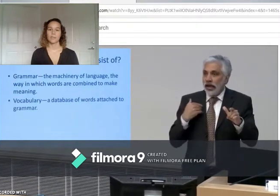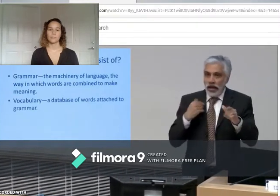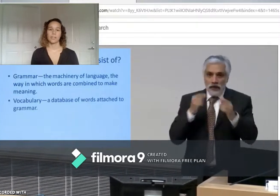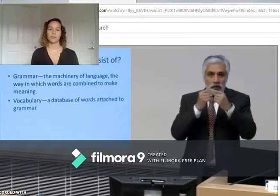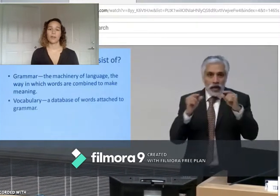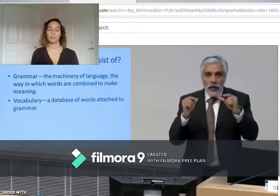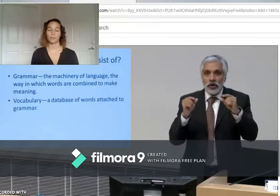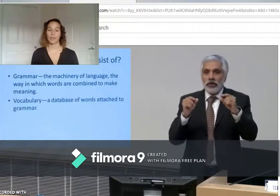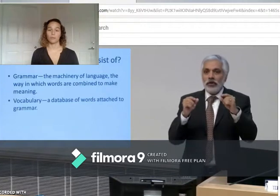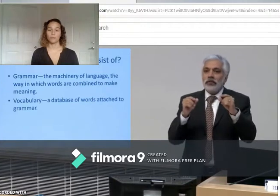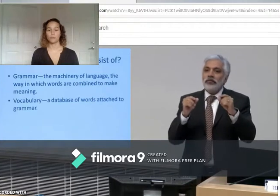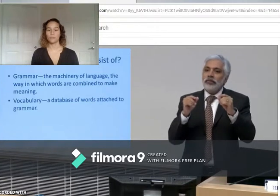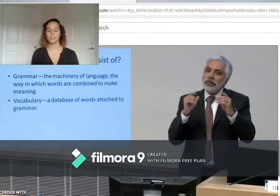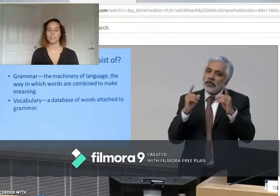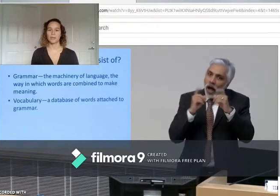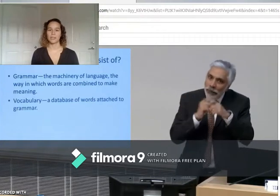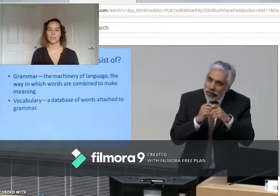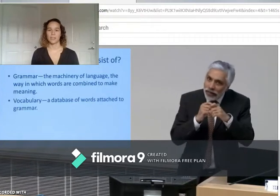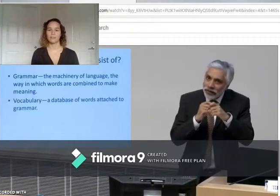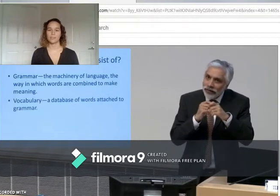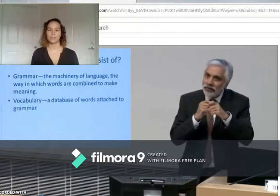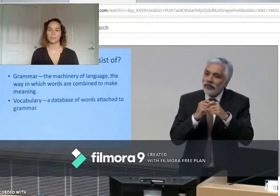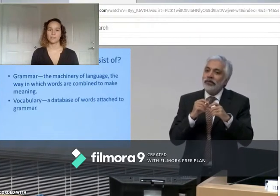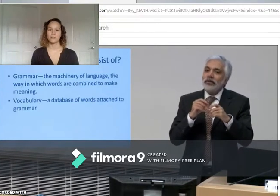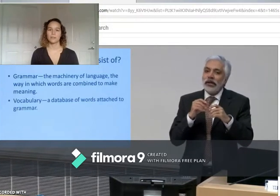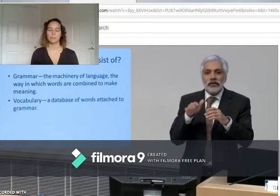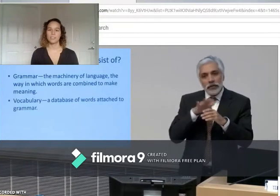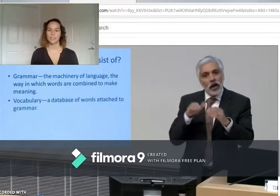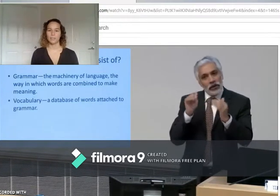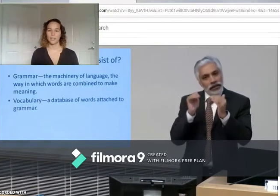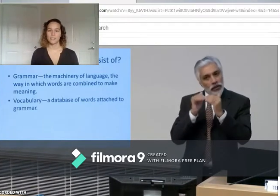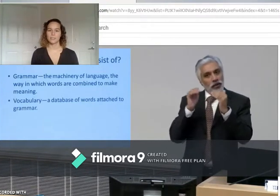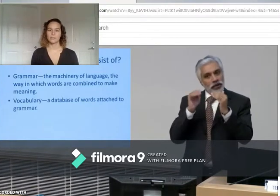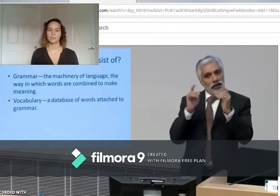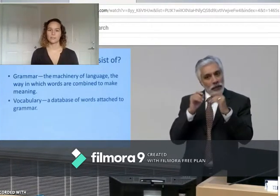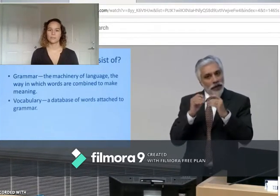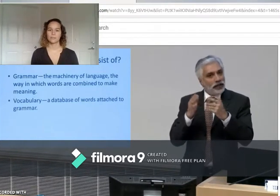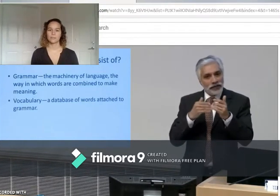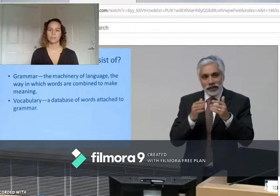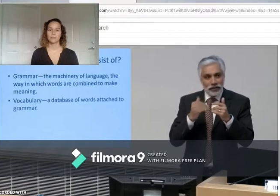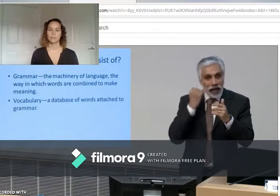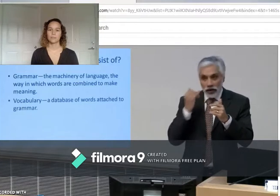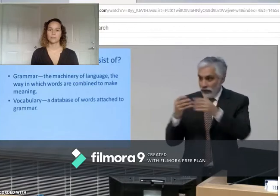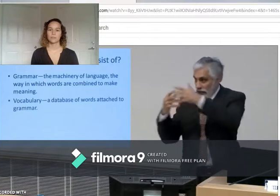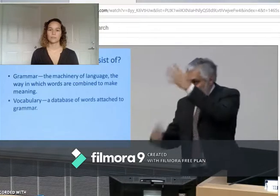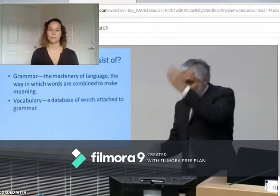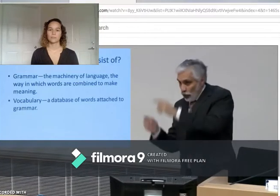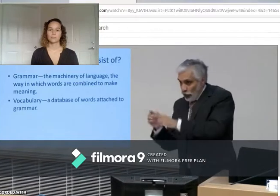Maybe not as many grammatical rules as compared to other languages, but it's complex.